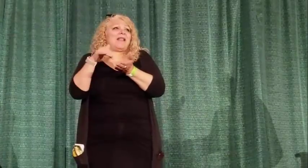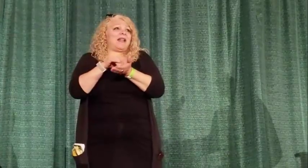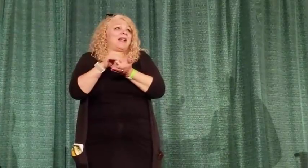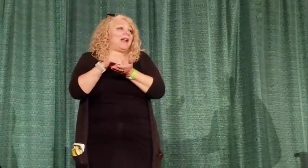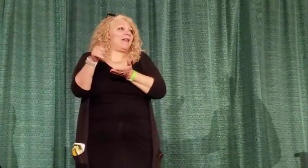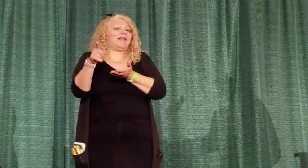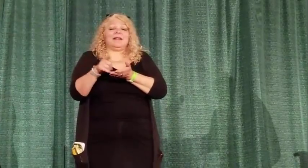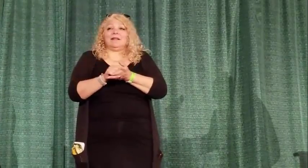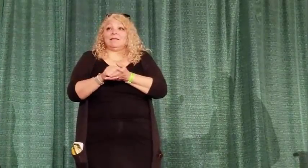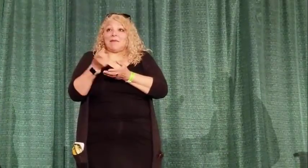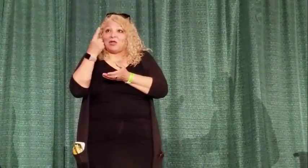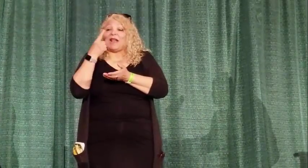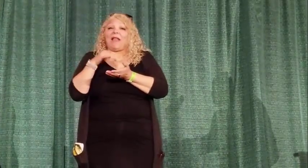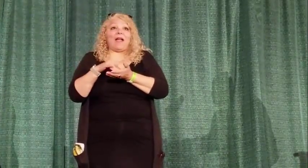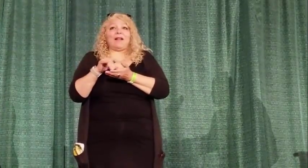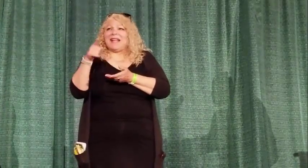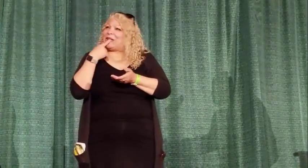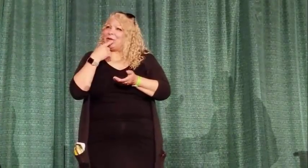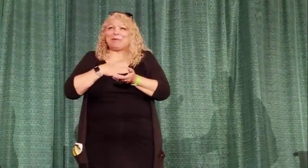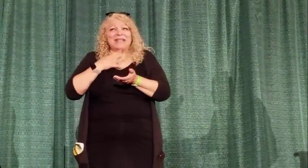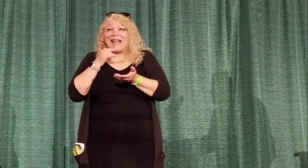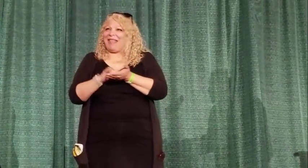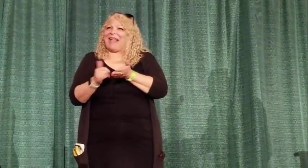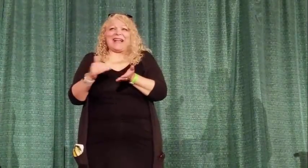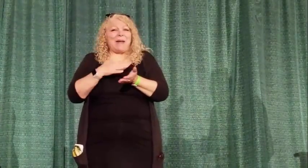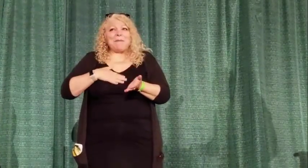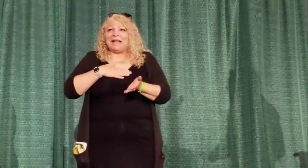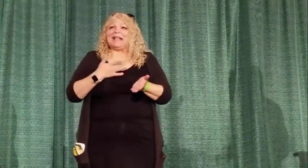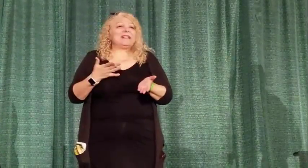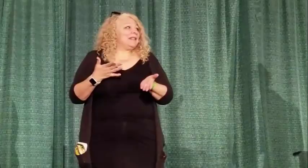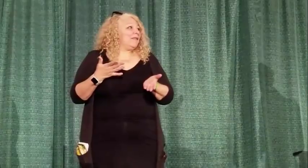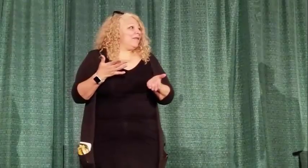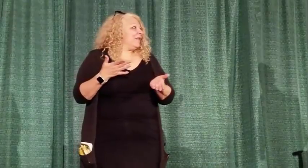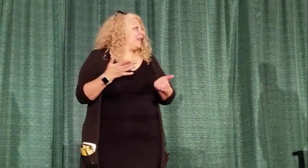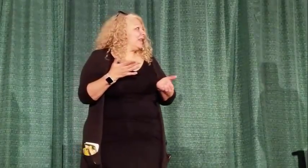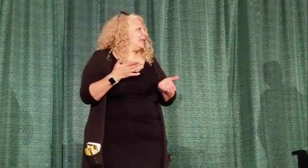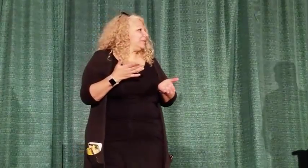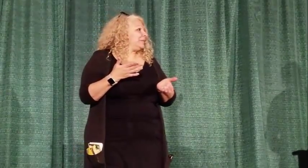go. Can you repeat that, please? Yes, I can.